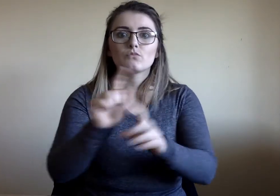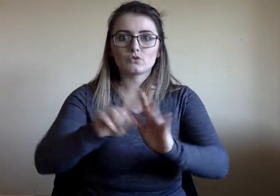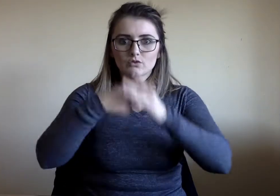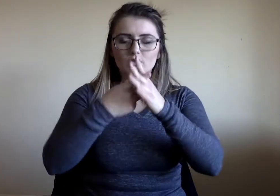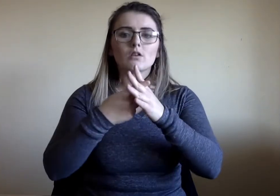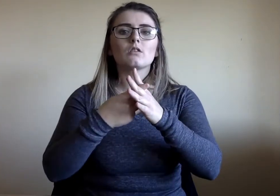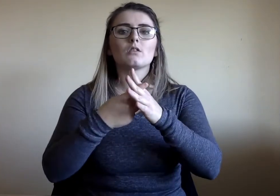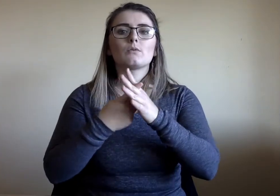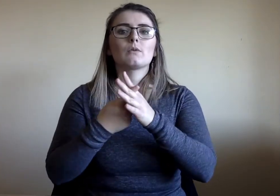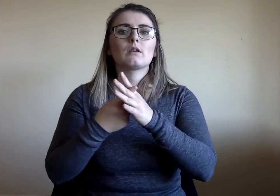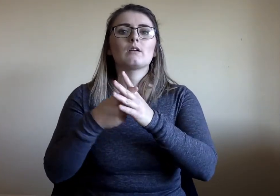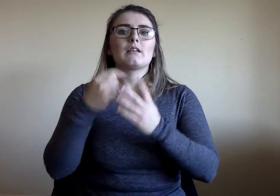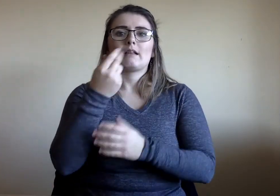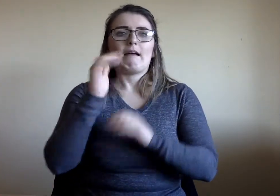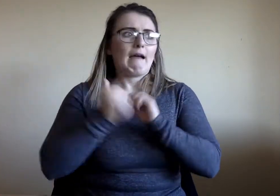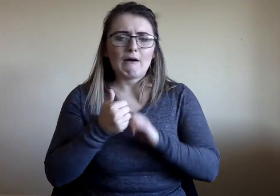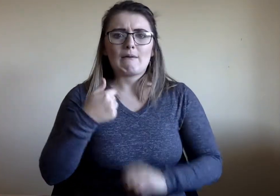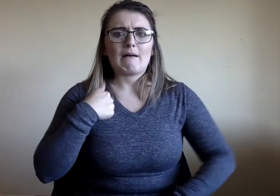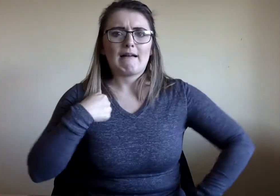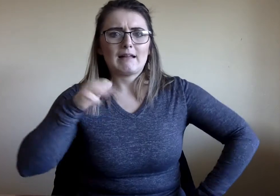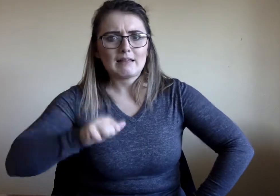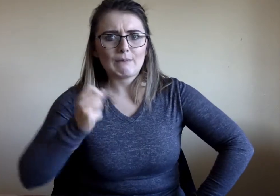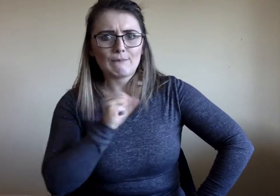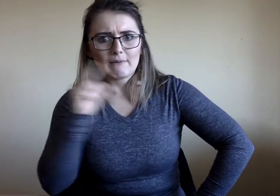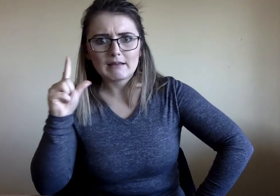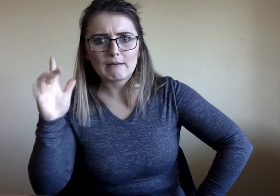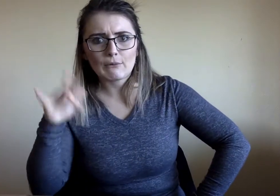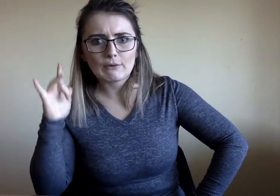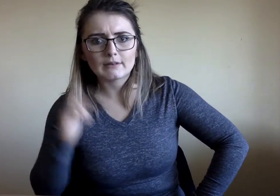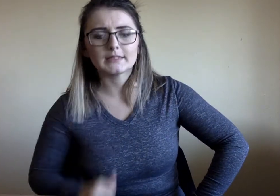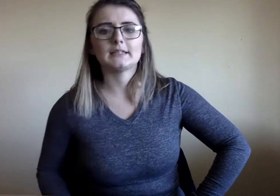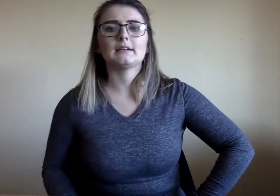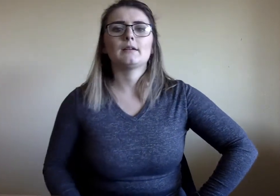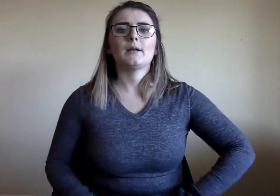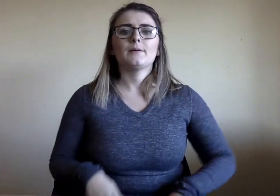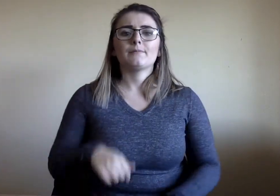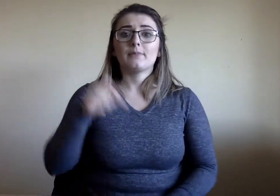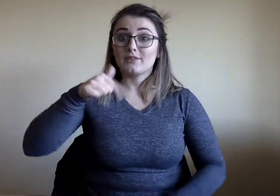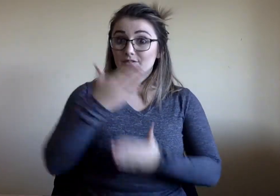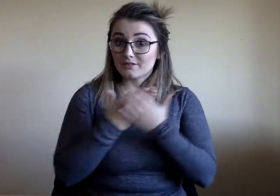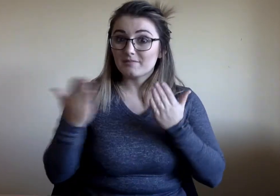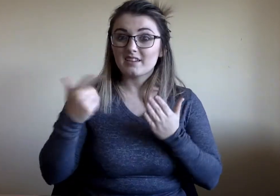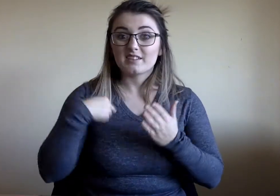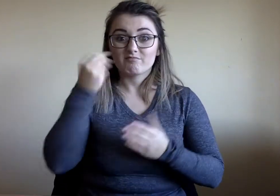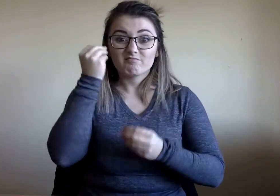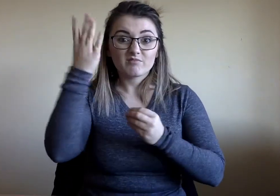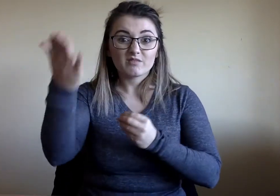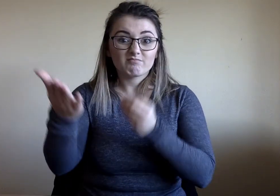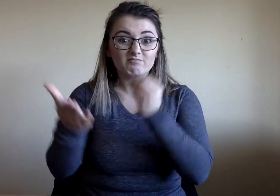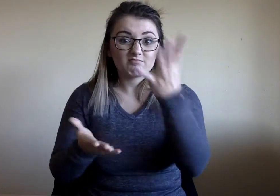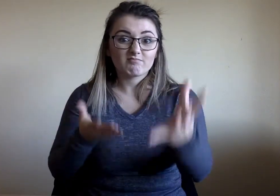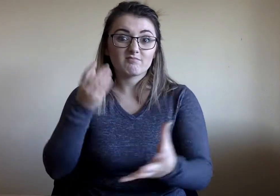out how the hell to wake up early. These are some of the things that I've found helped me rise before 6